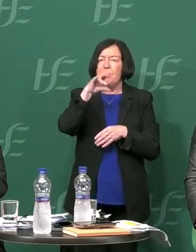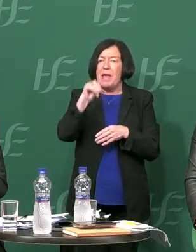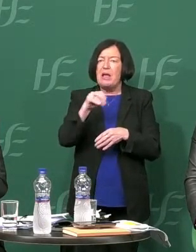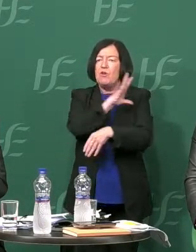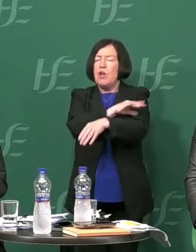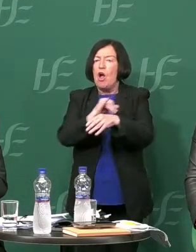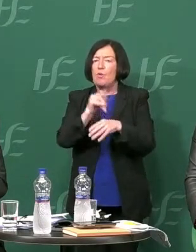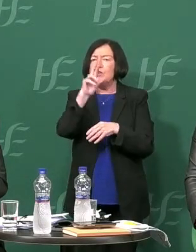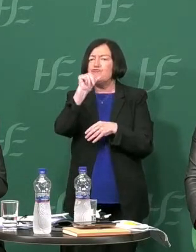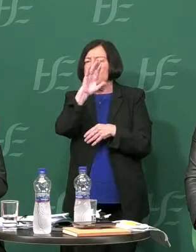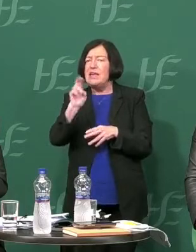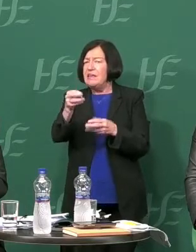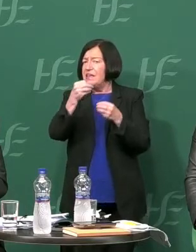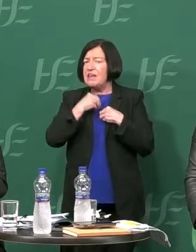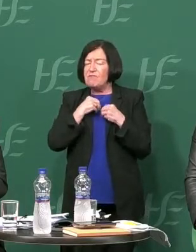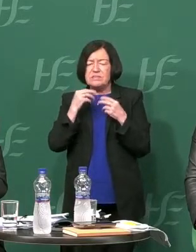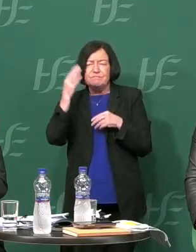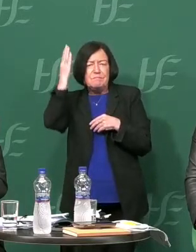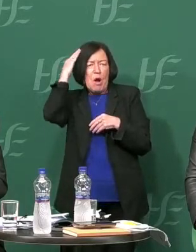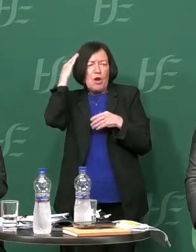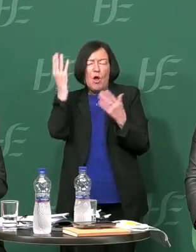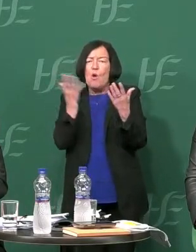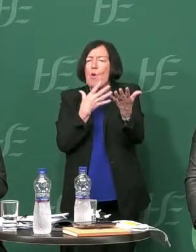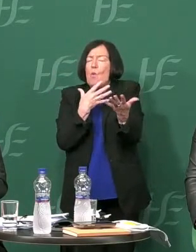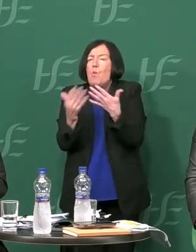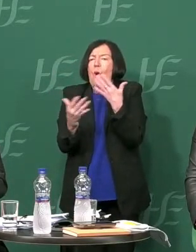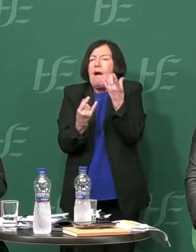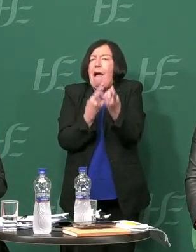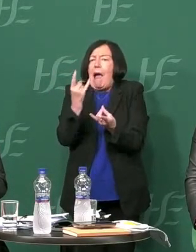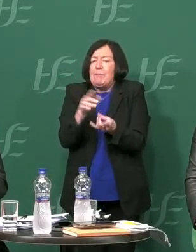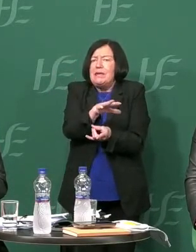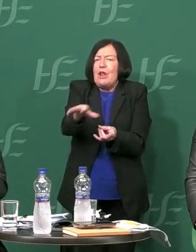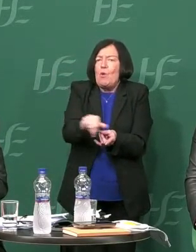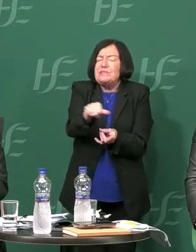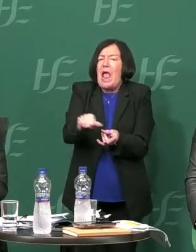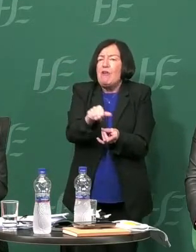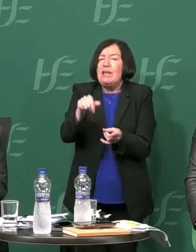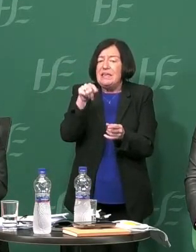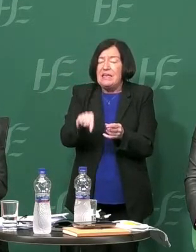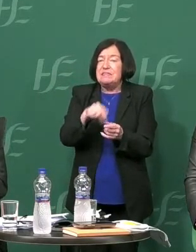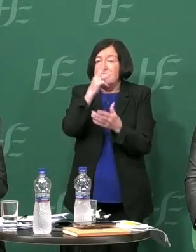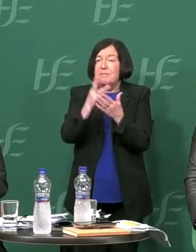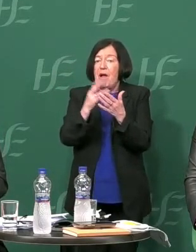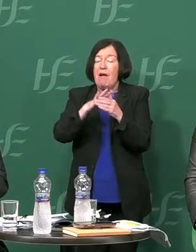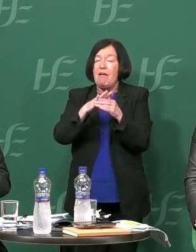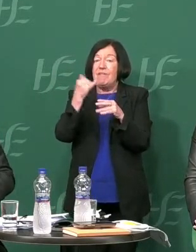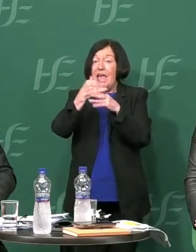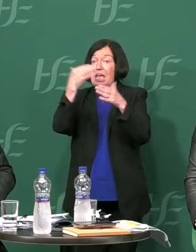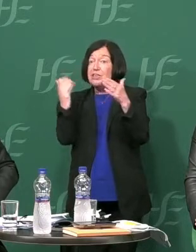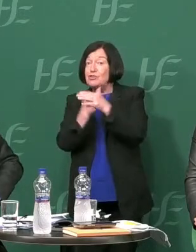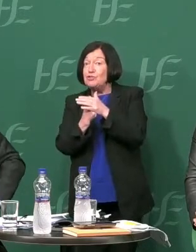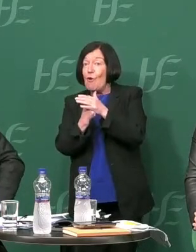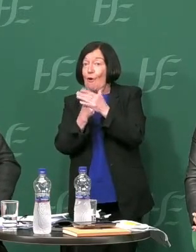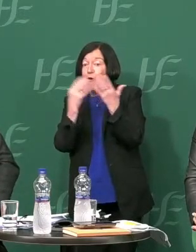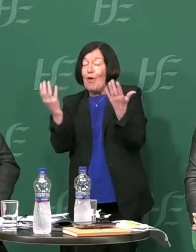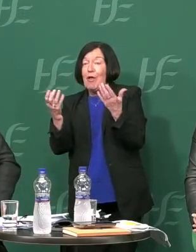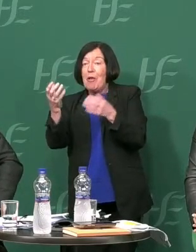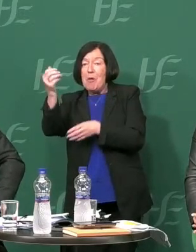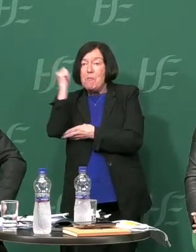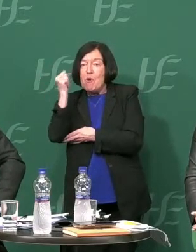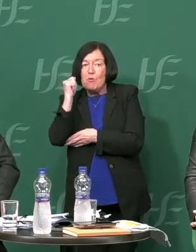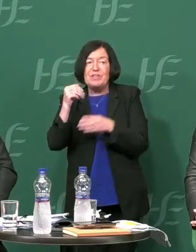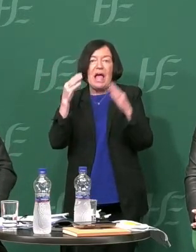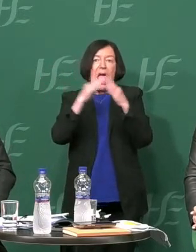Tralee, places like that. Can you give us an insight into what exactly is going on here? Is this part of indoor hospitality, outdoor house